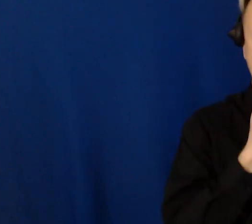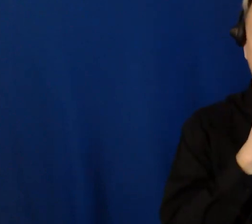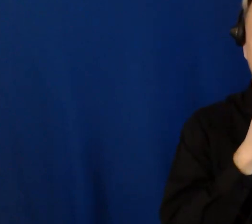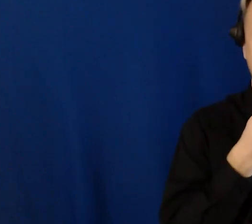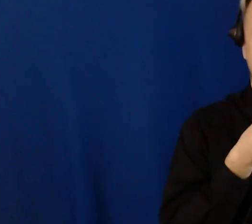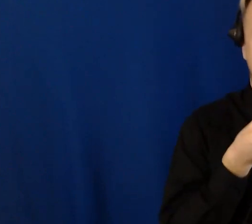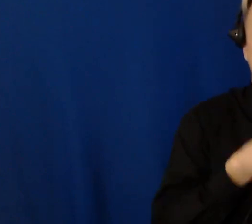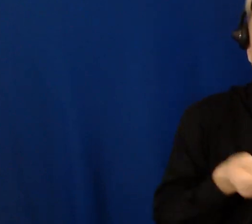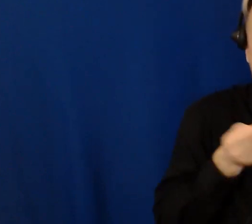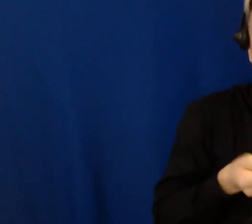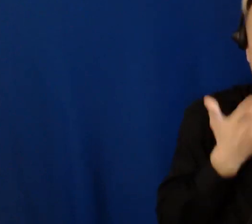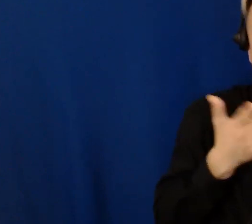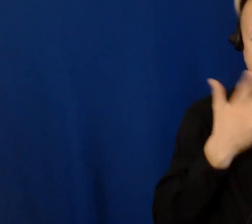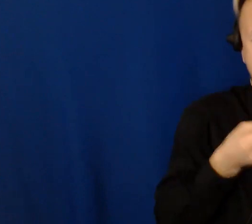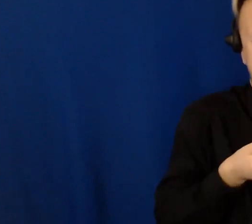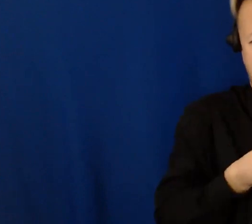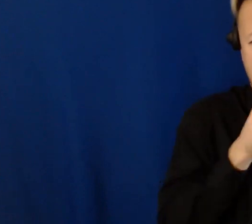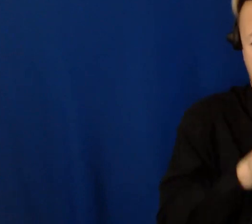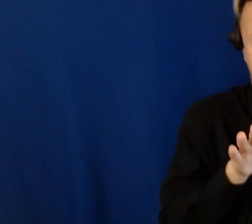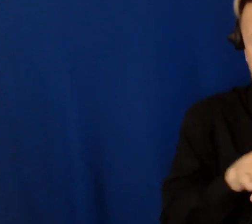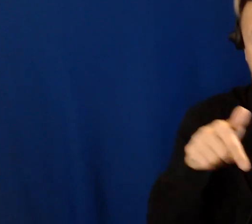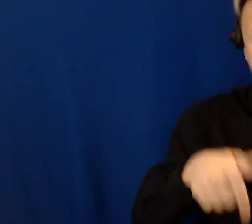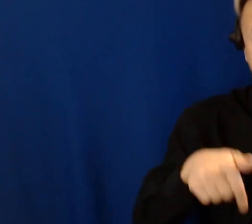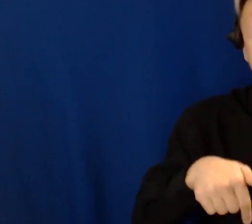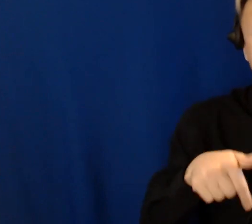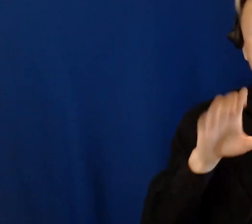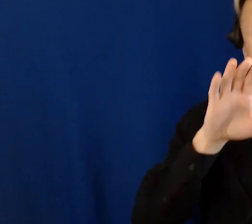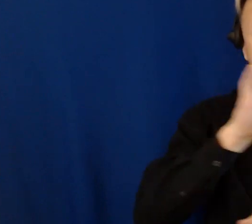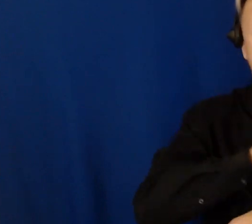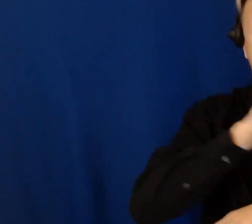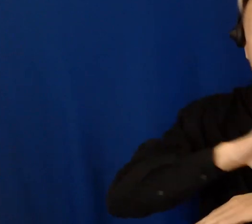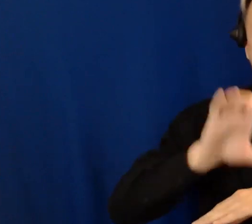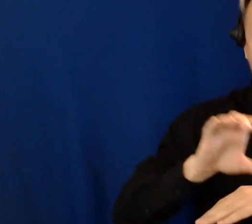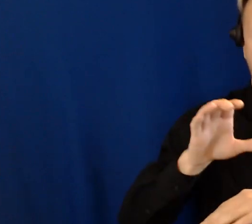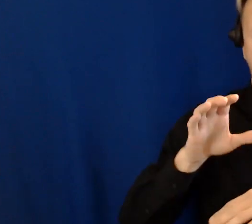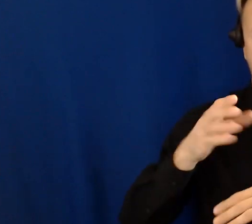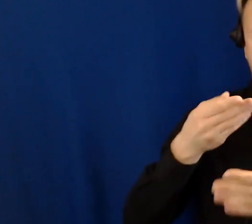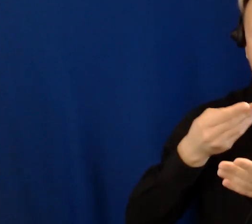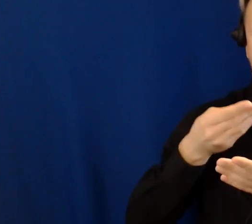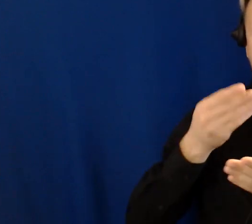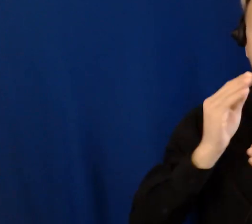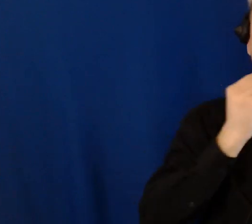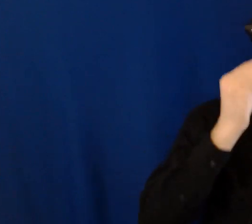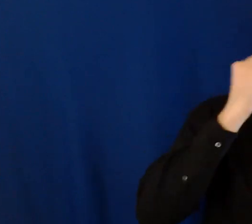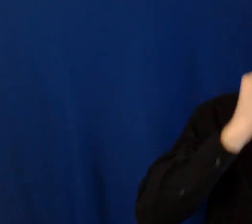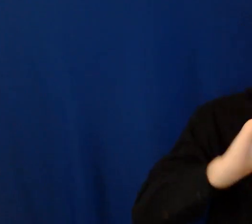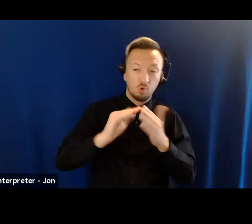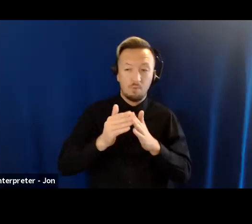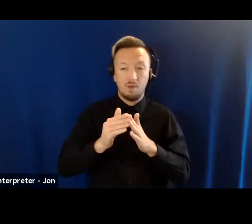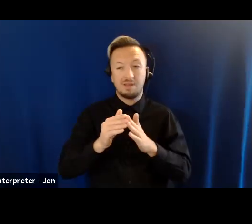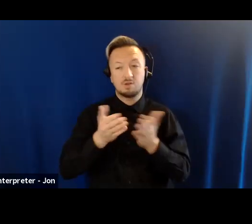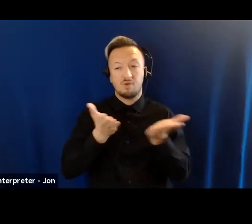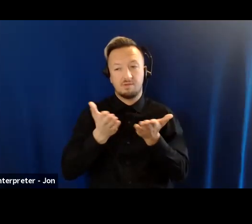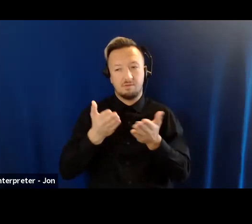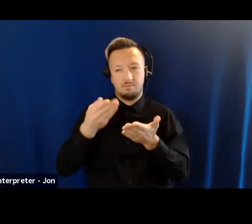shortfalls, like here in Colorado, where we saw significant cuts to home and community-based long-term services and supports. While